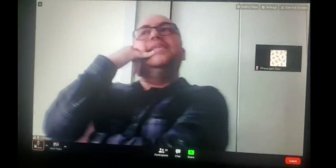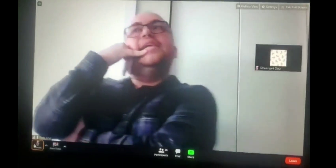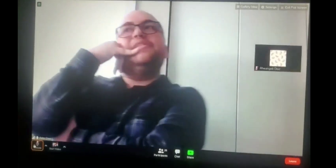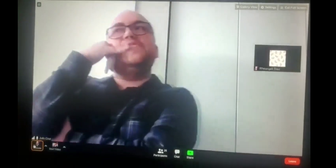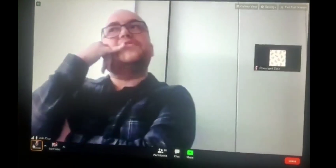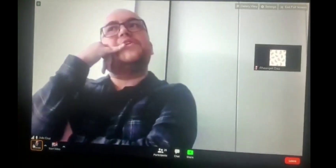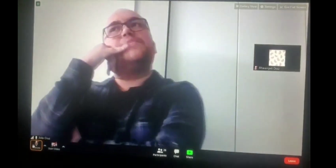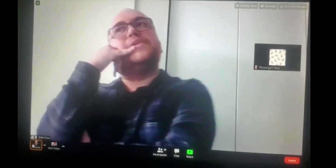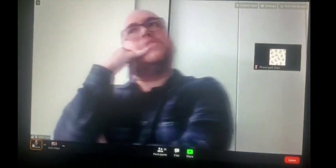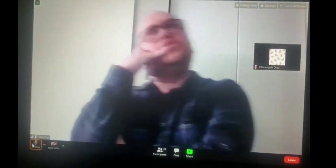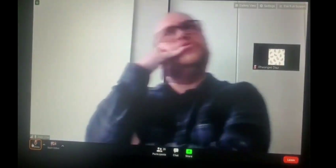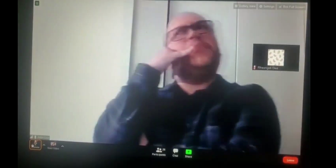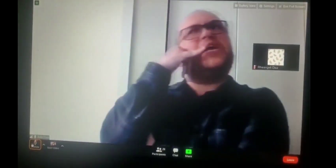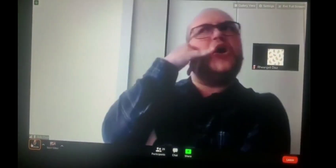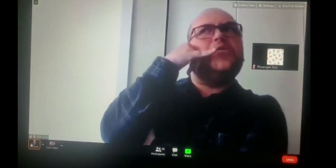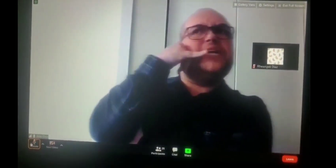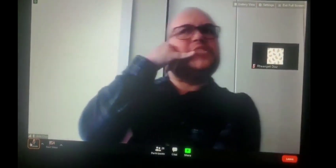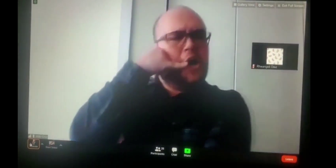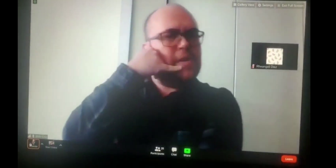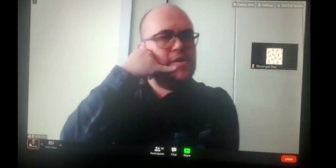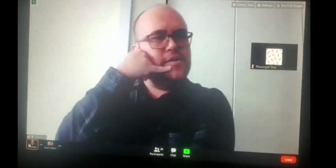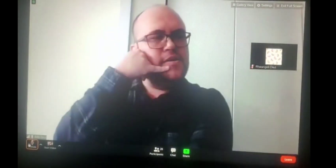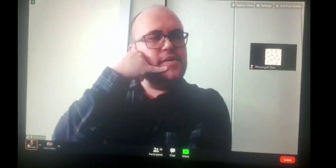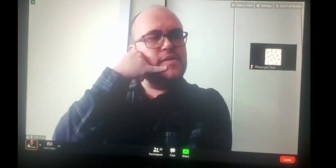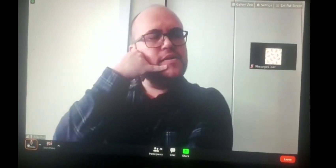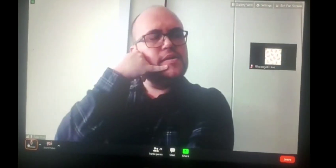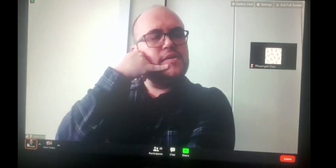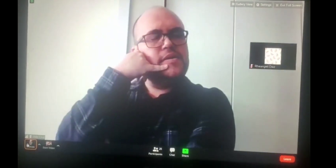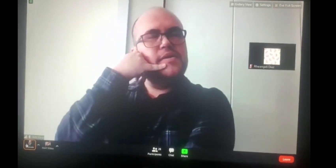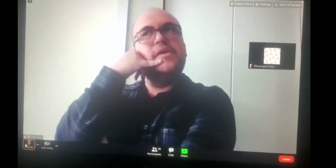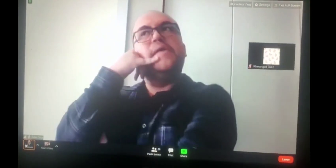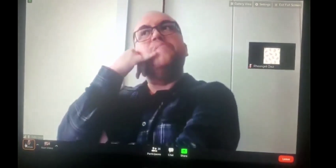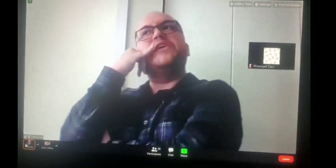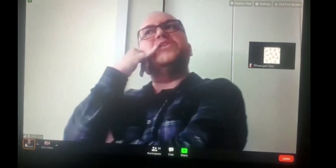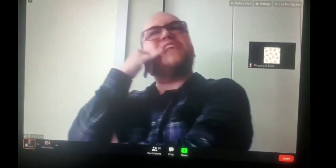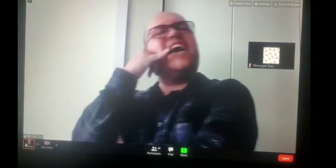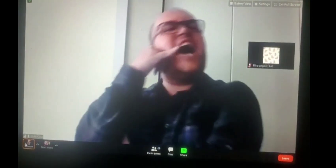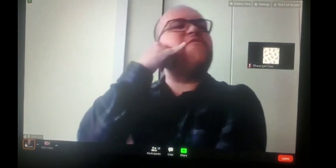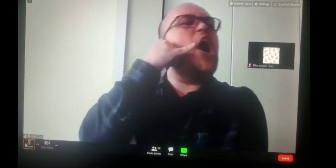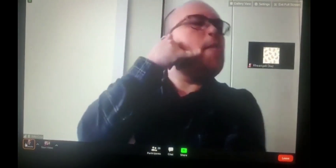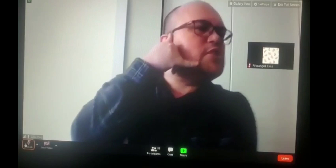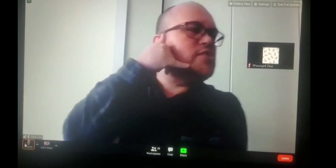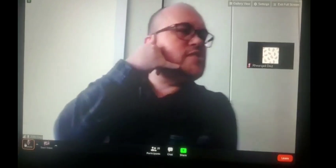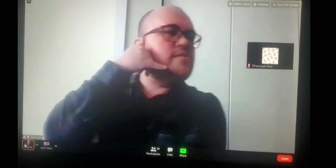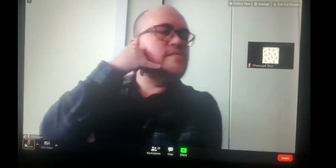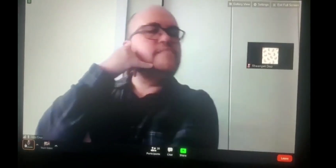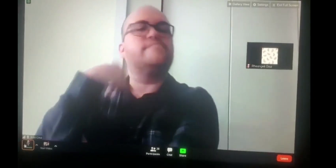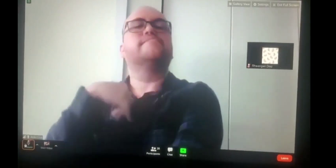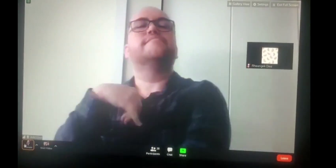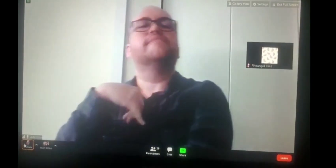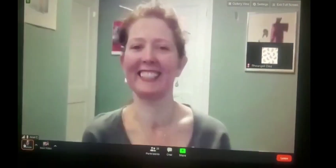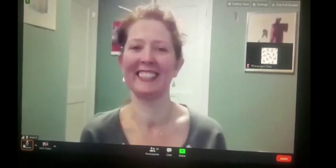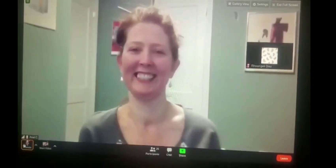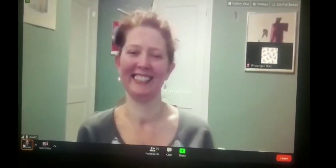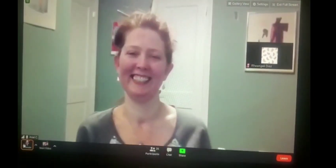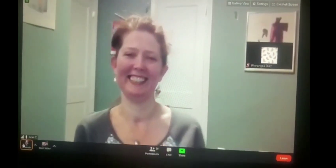me tell you something you better don't mess up because i have options and then